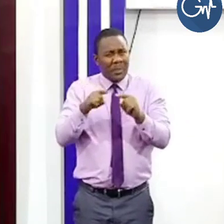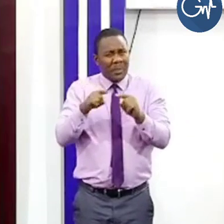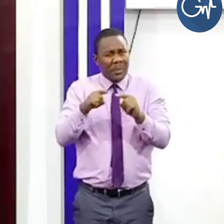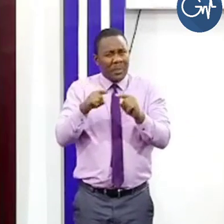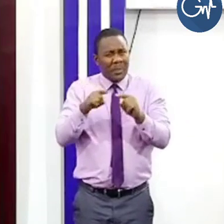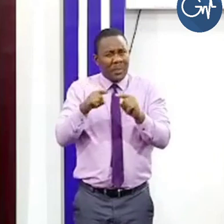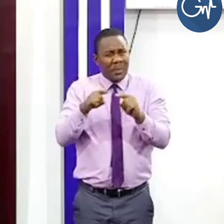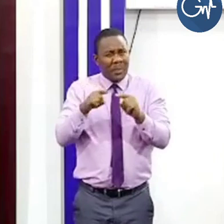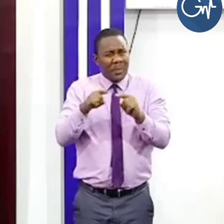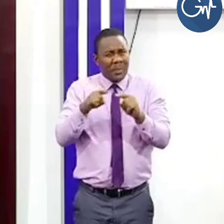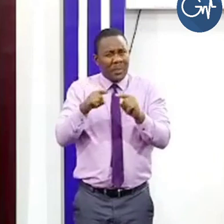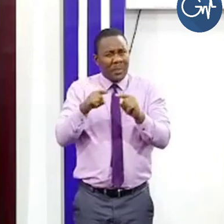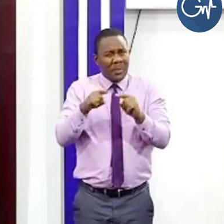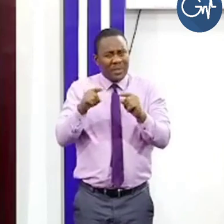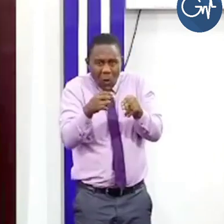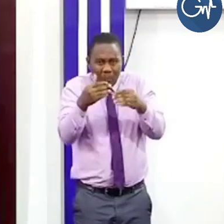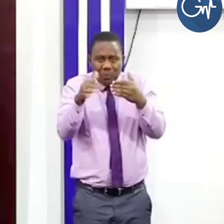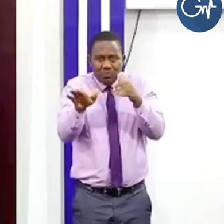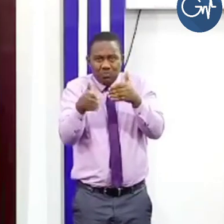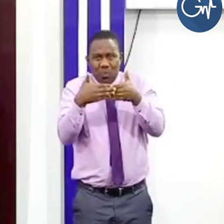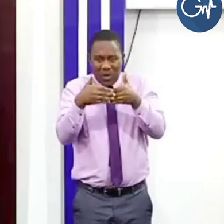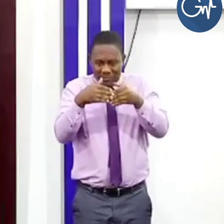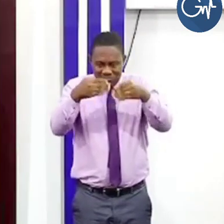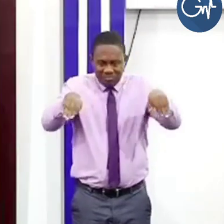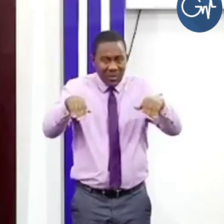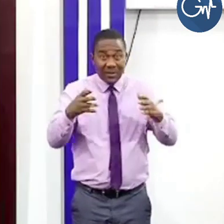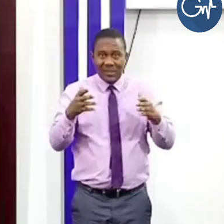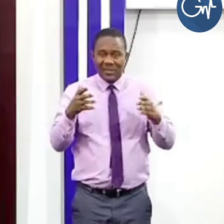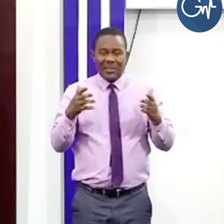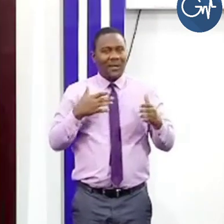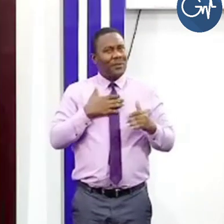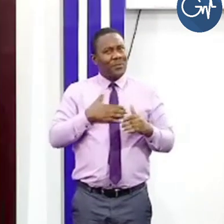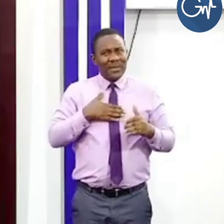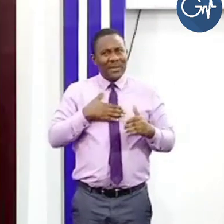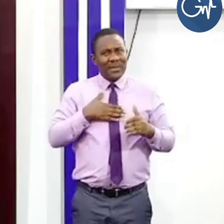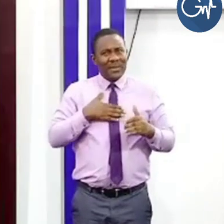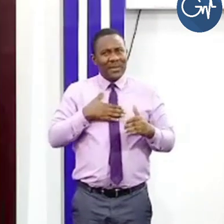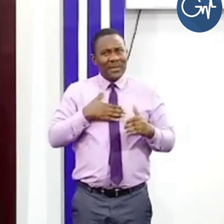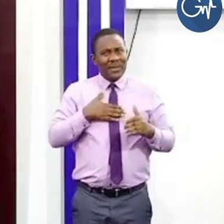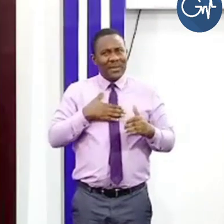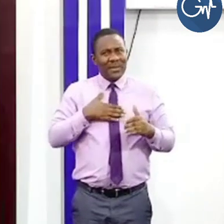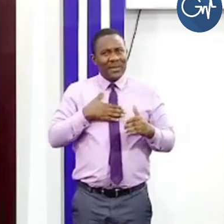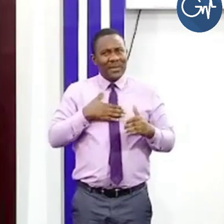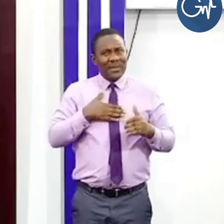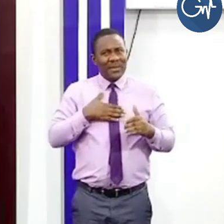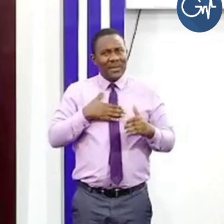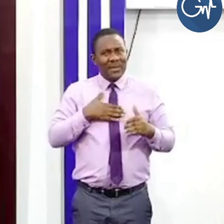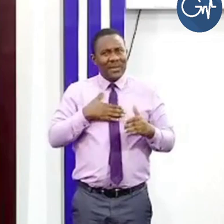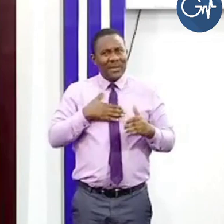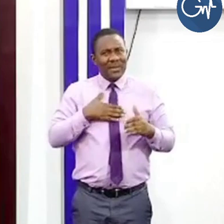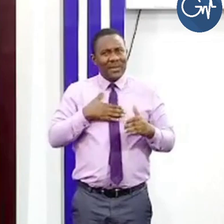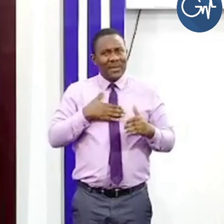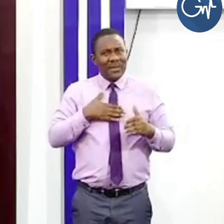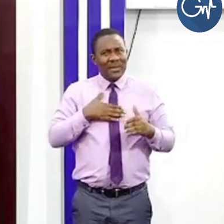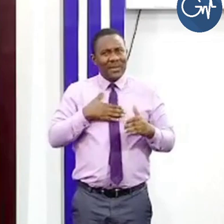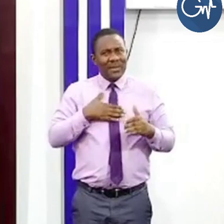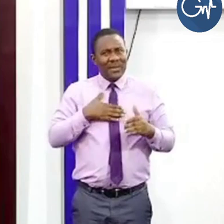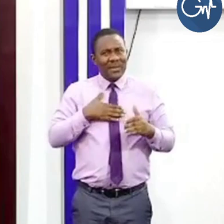very short period of interruption, and there's no need to stock up. The moment the